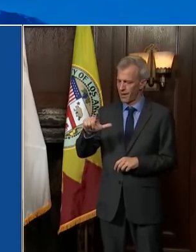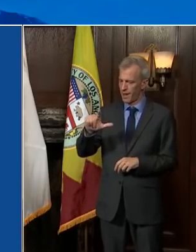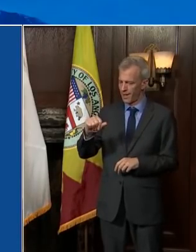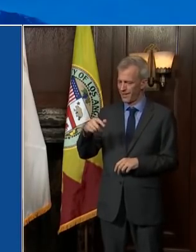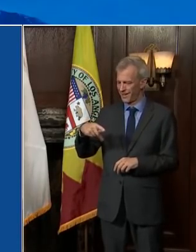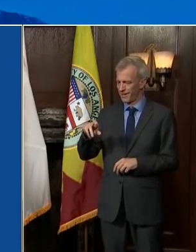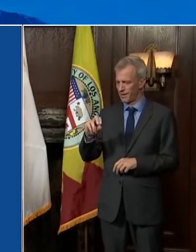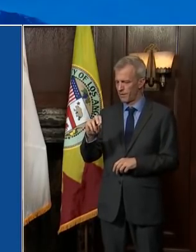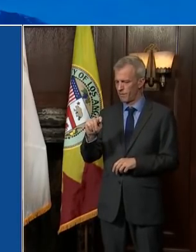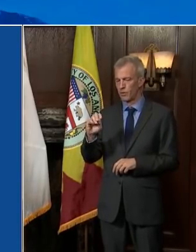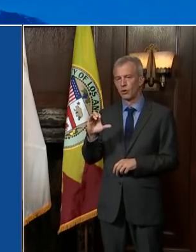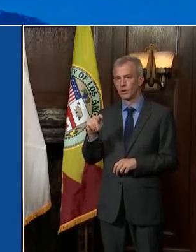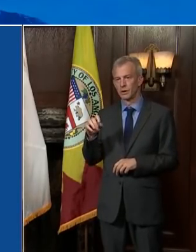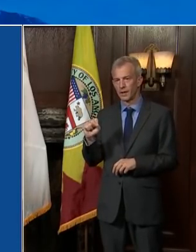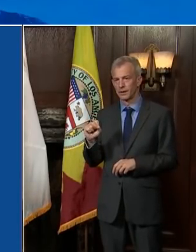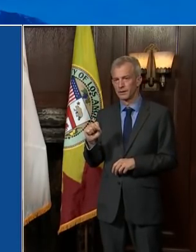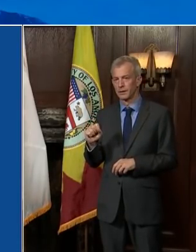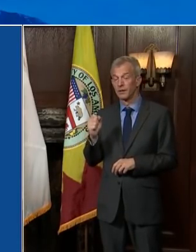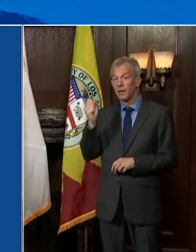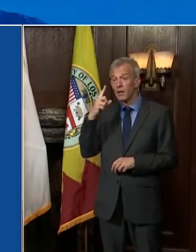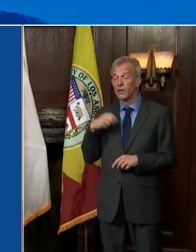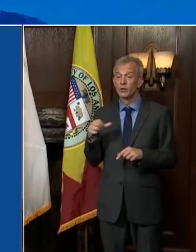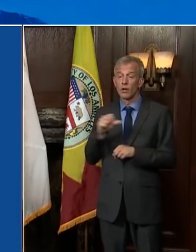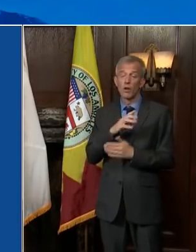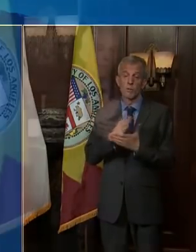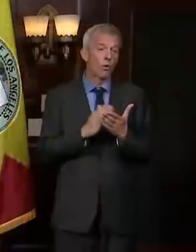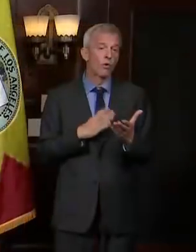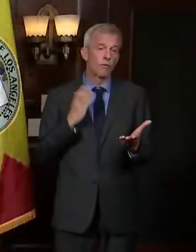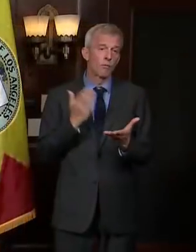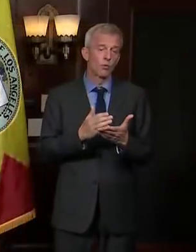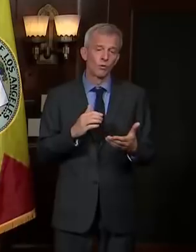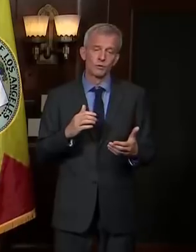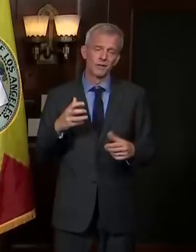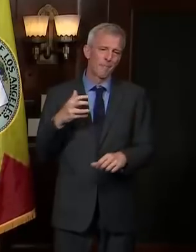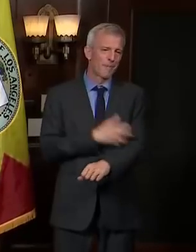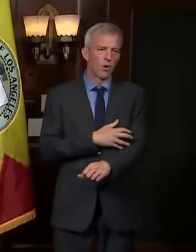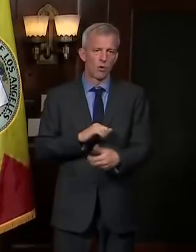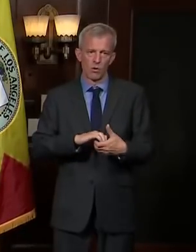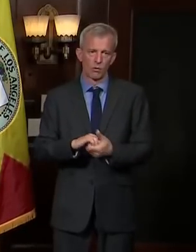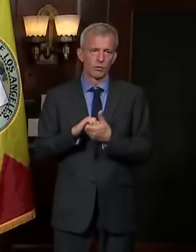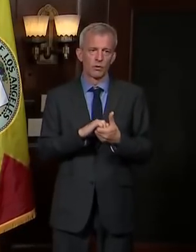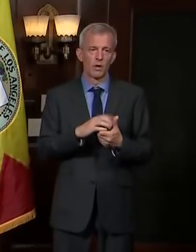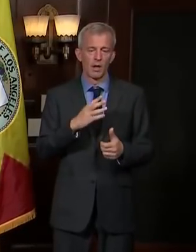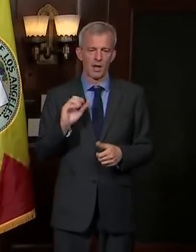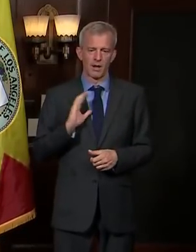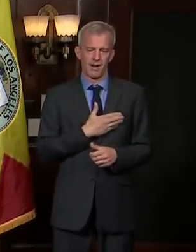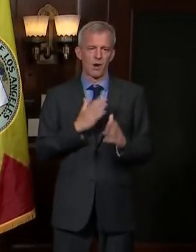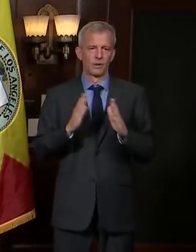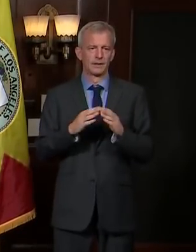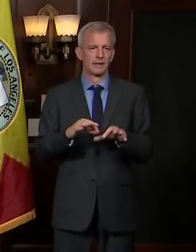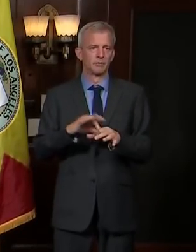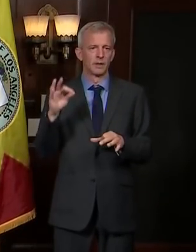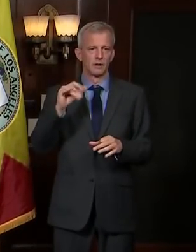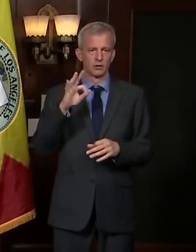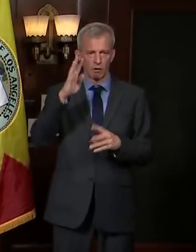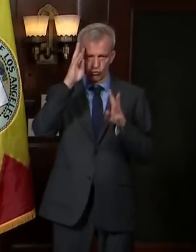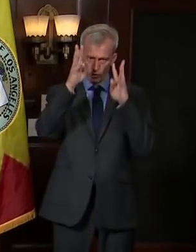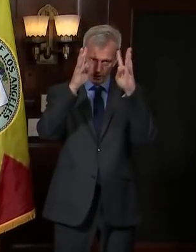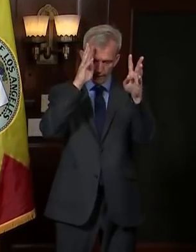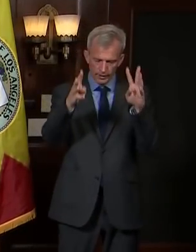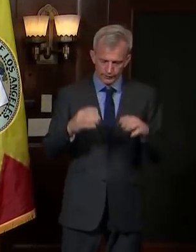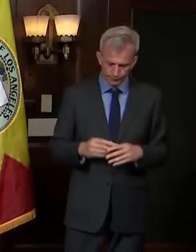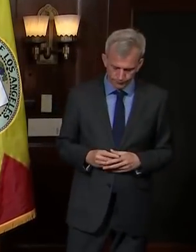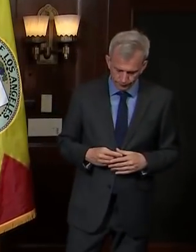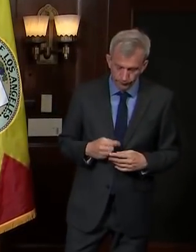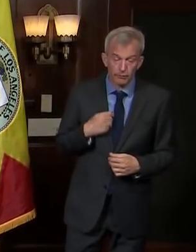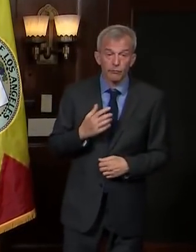LA Protects that proves the power of partnerships and our city's trademark spirit of innovation and creativity. And I'm proud to